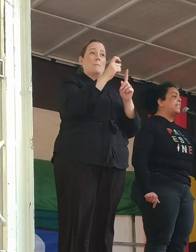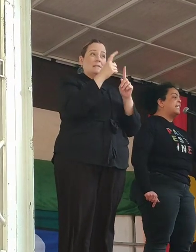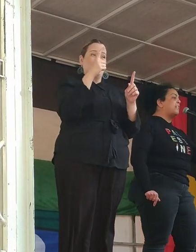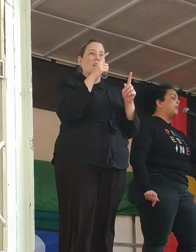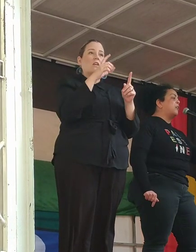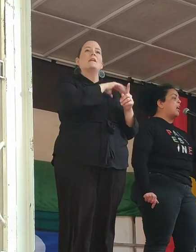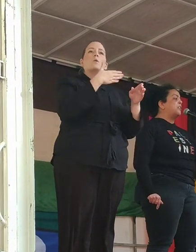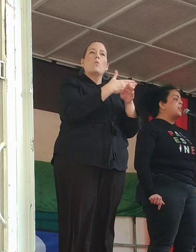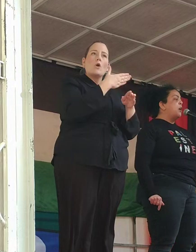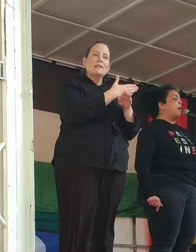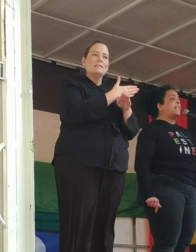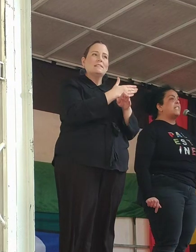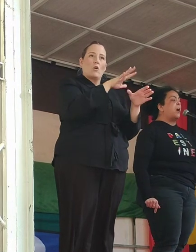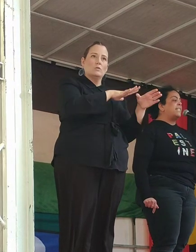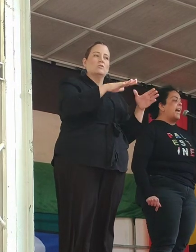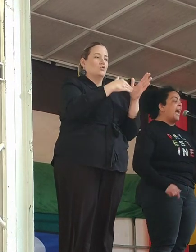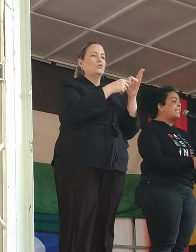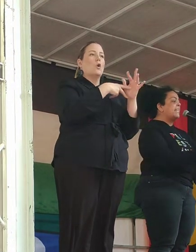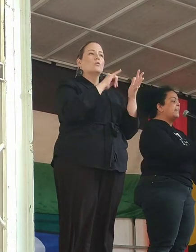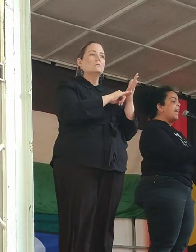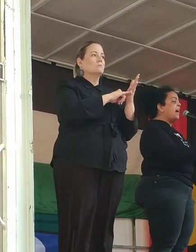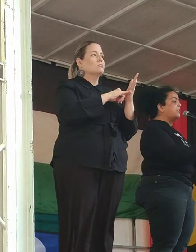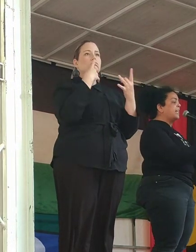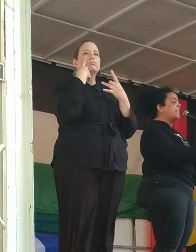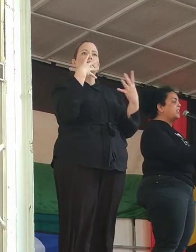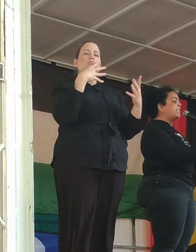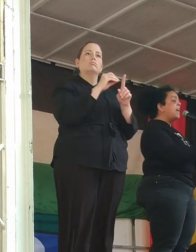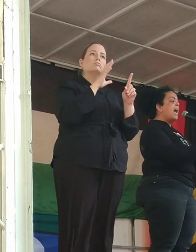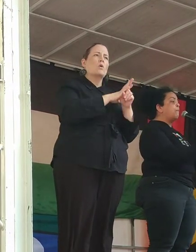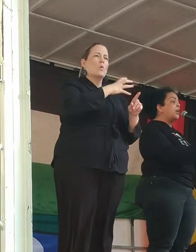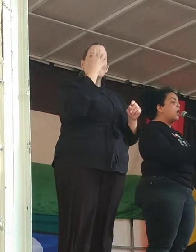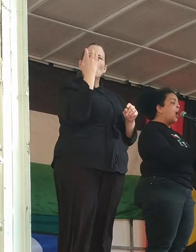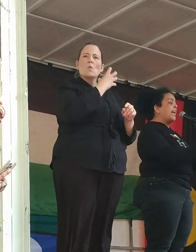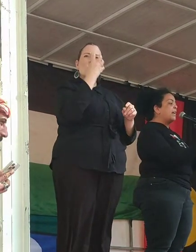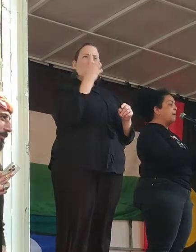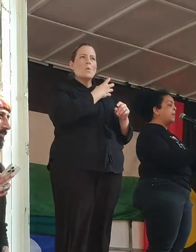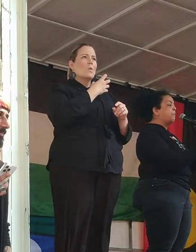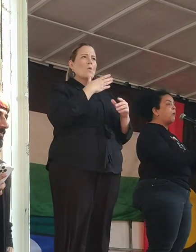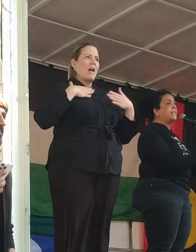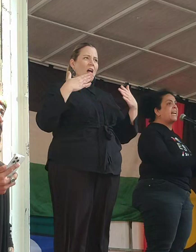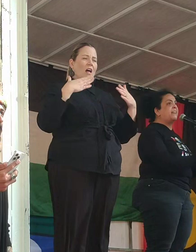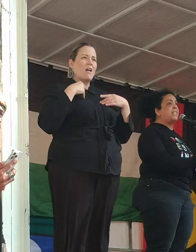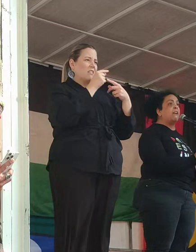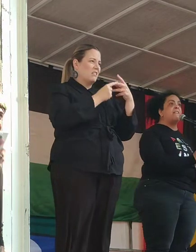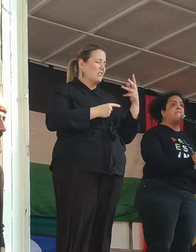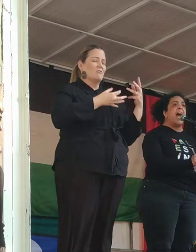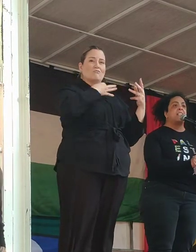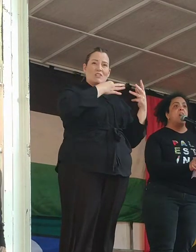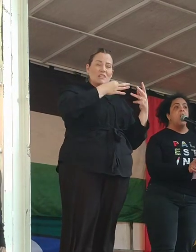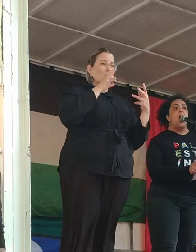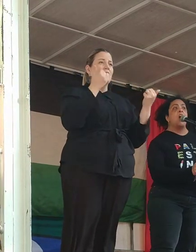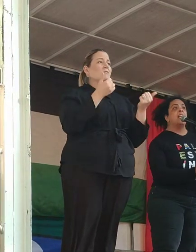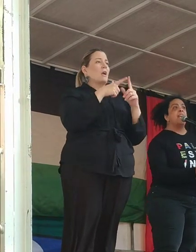in industrial zones were exposed to hazardous health conditions and were not equipped with proper safety gear. In